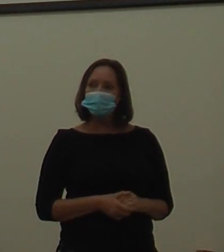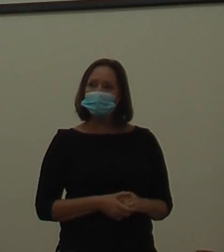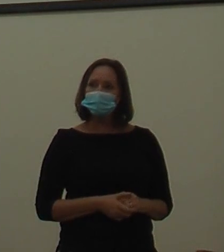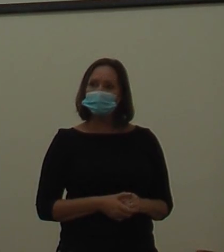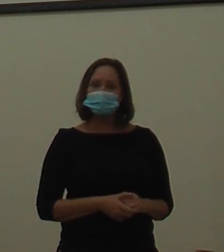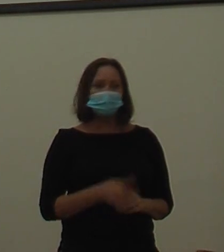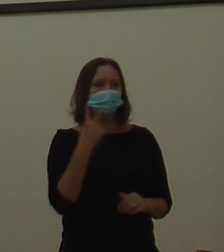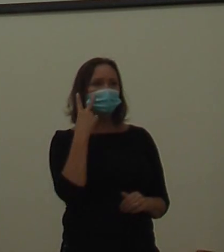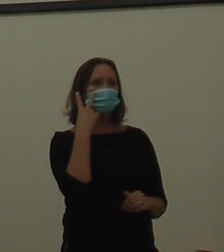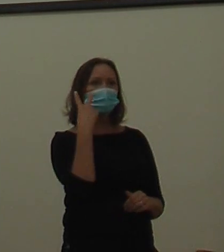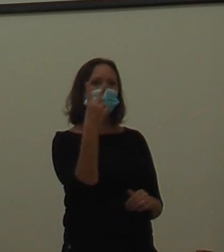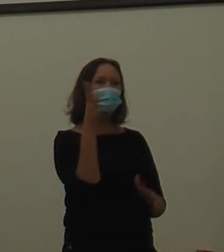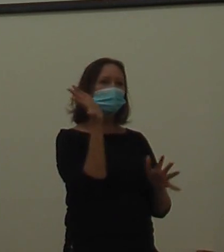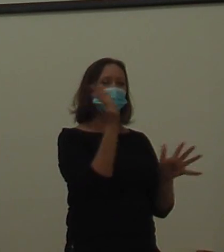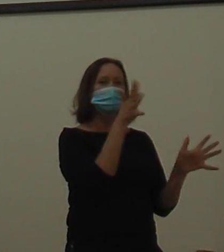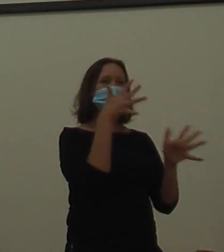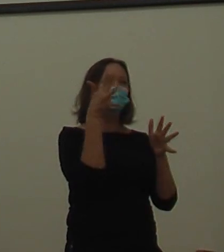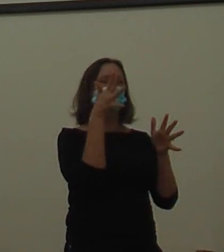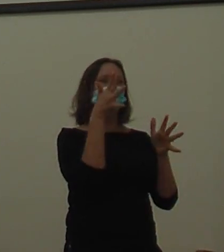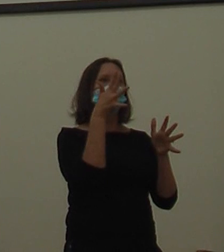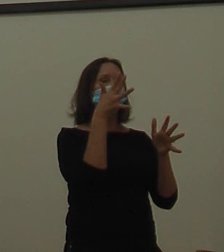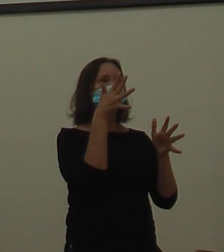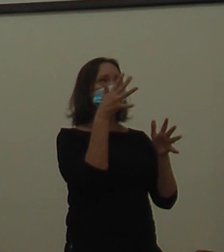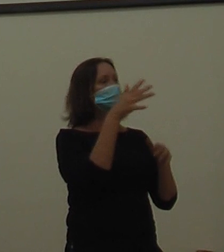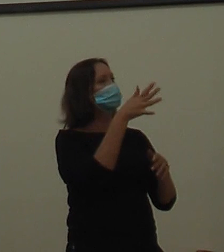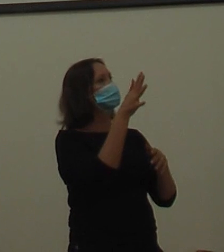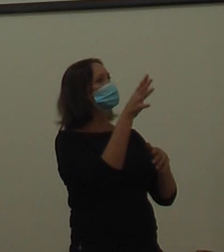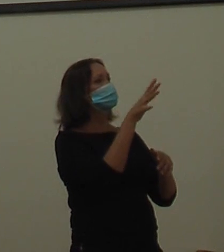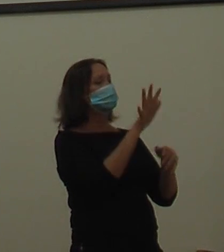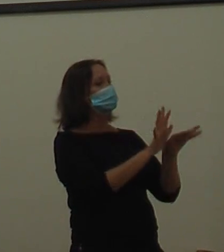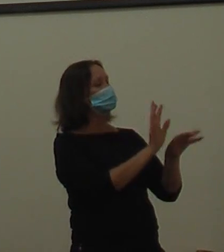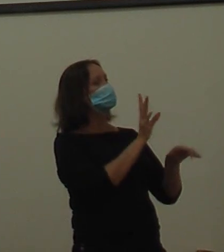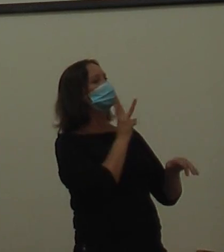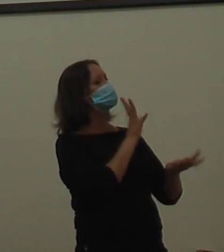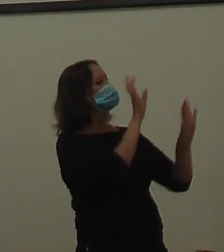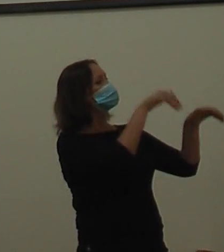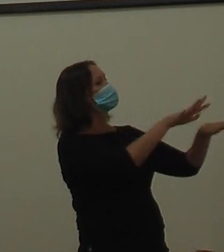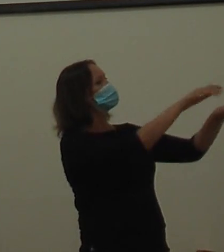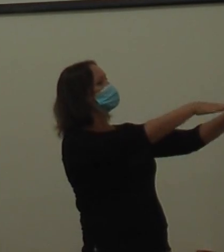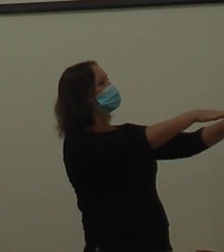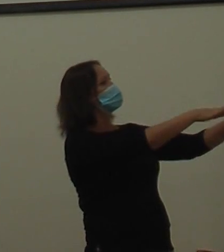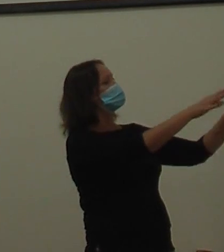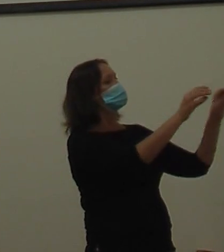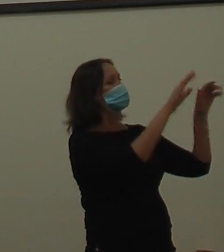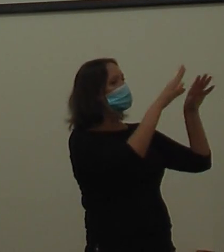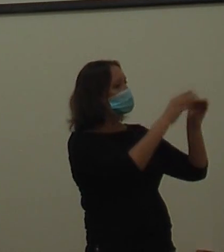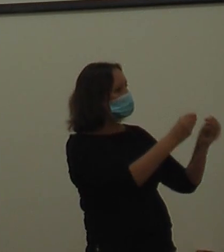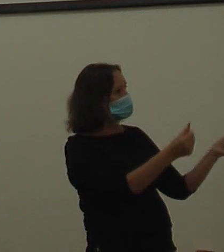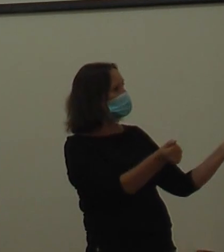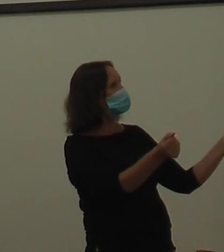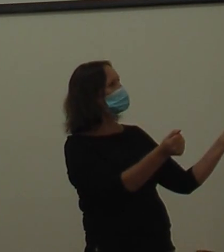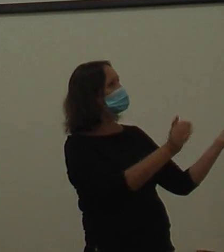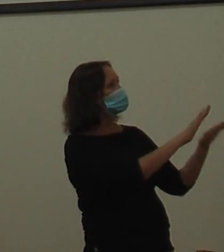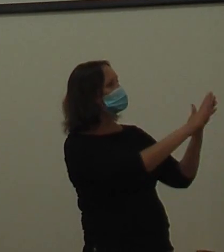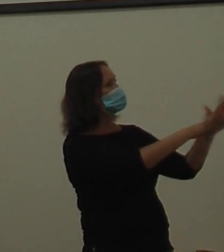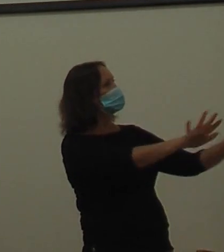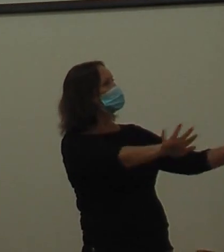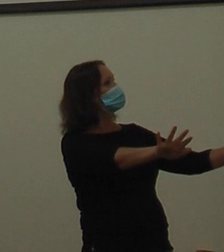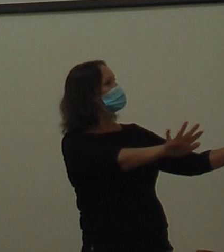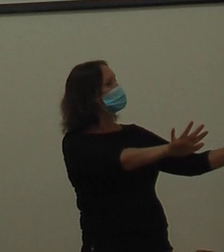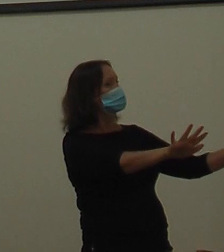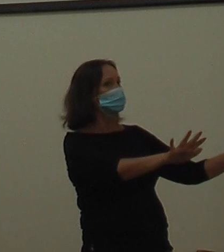and you saw that? Be calm, sea. Stop, wind. Oh, it just overwhelms